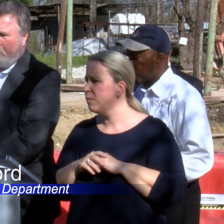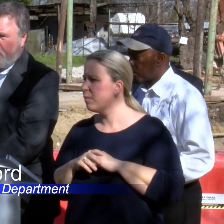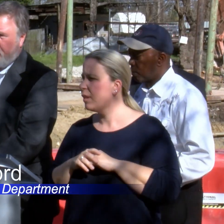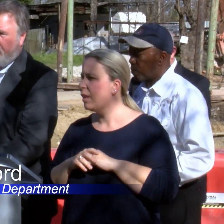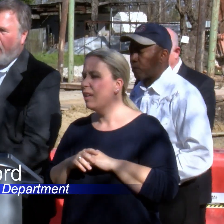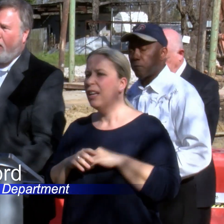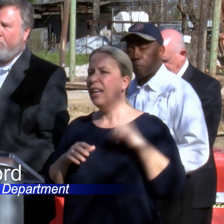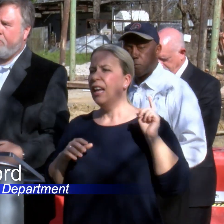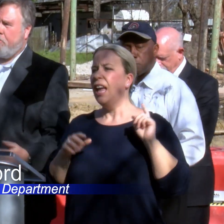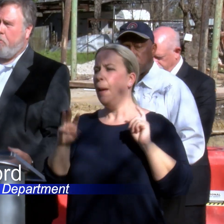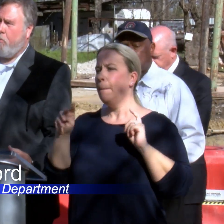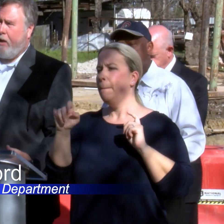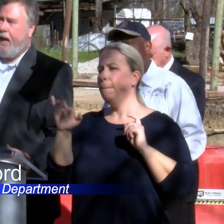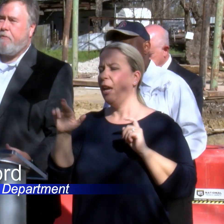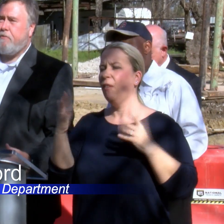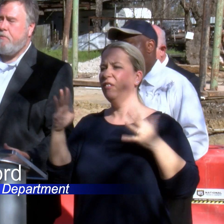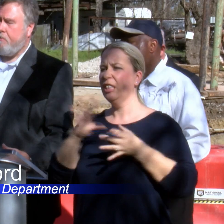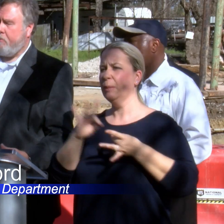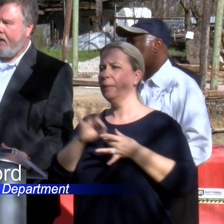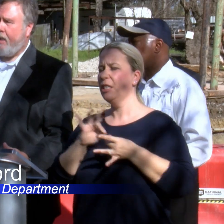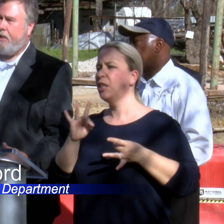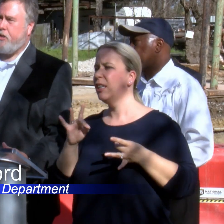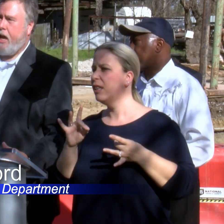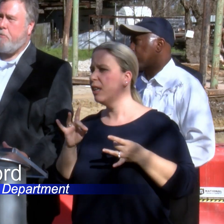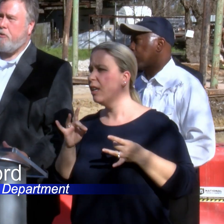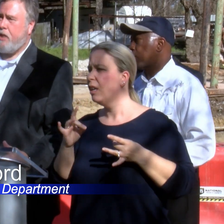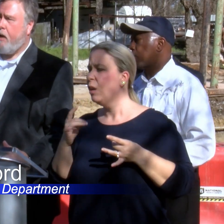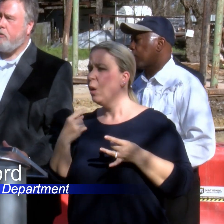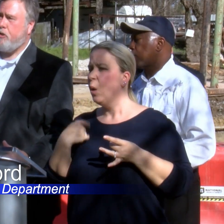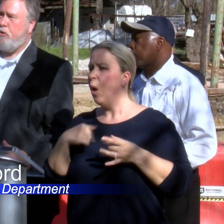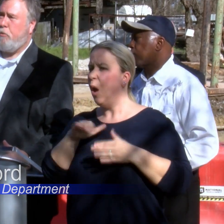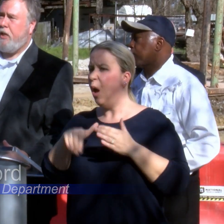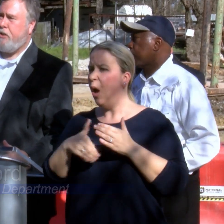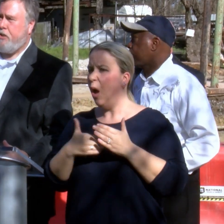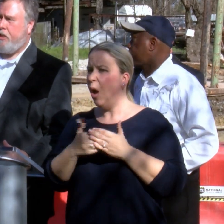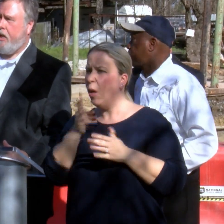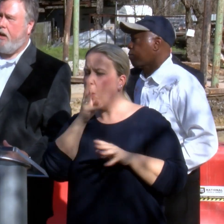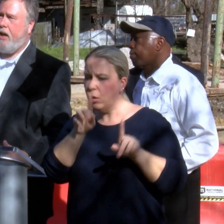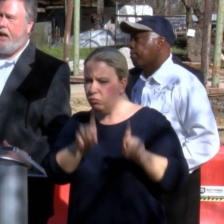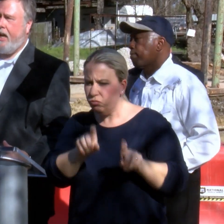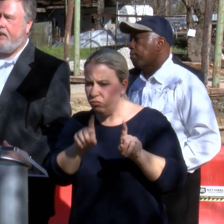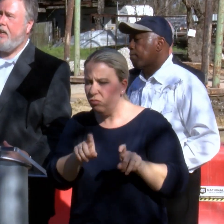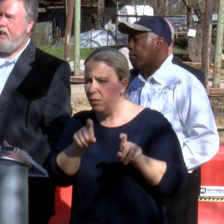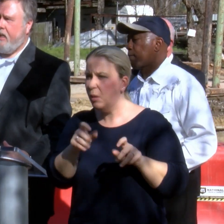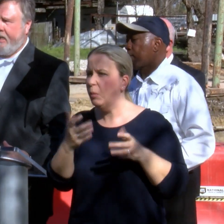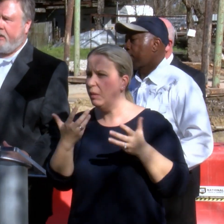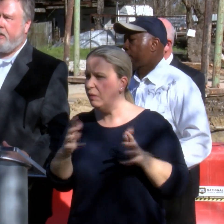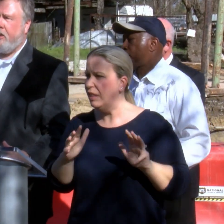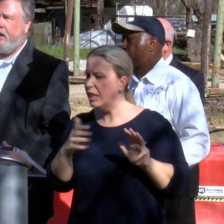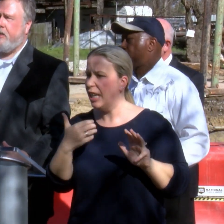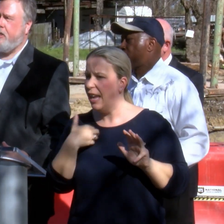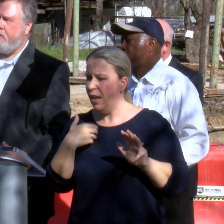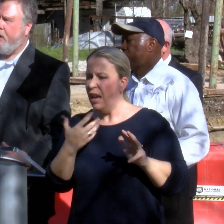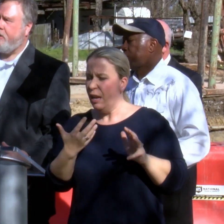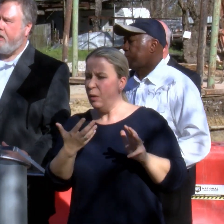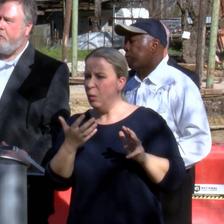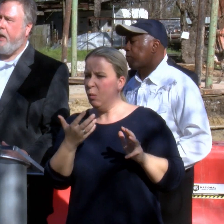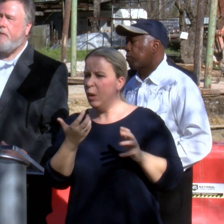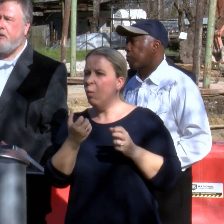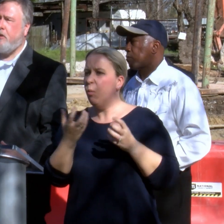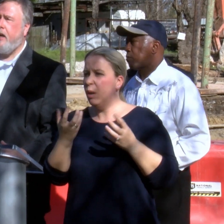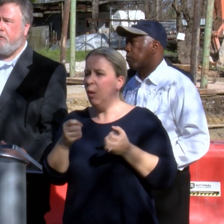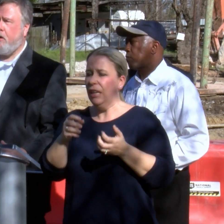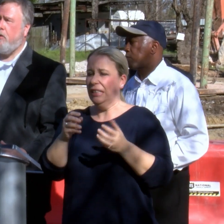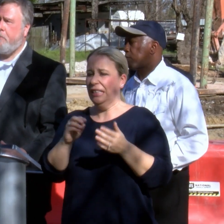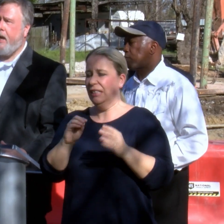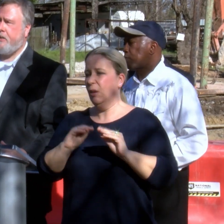As the mayor mentioned, we have gotten the samples out so that we can sit there and get the clearance that basically we